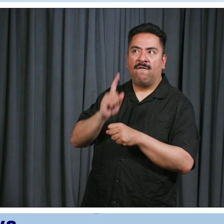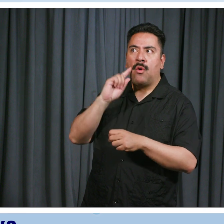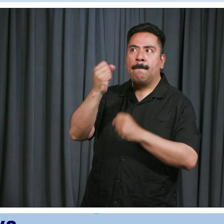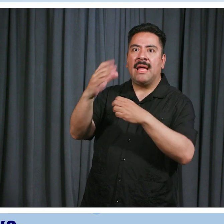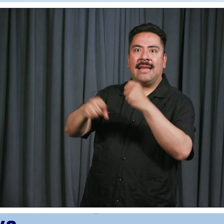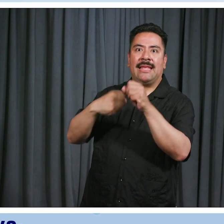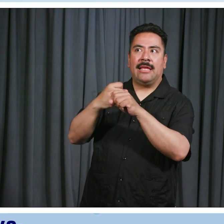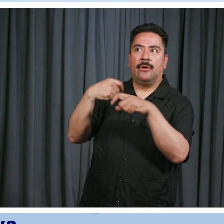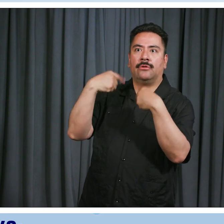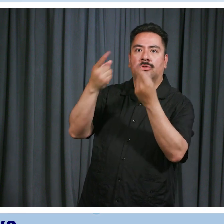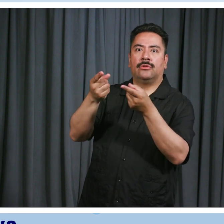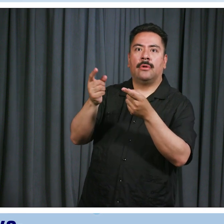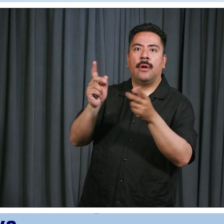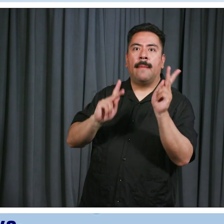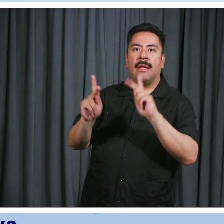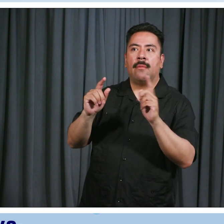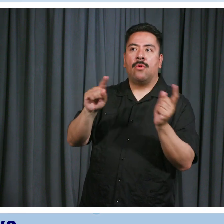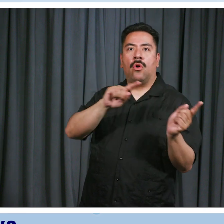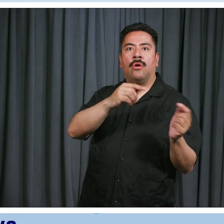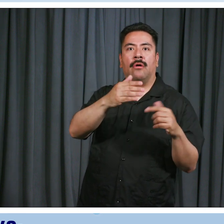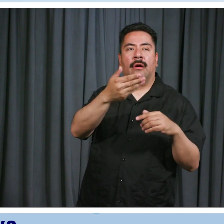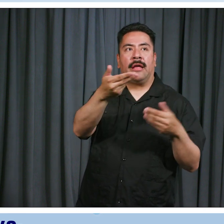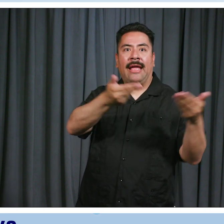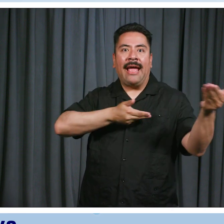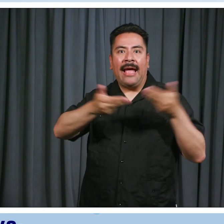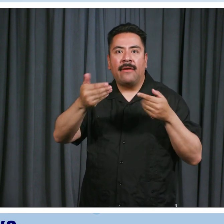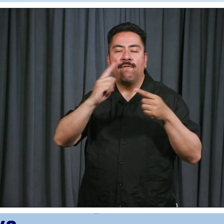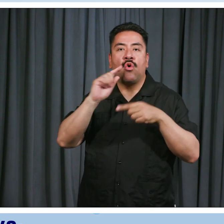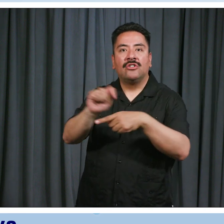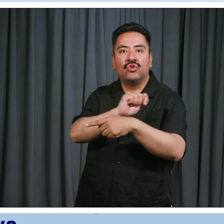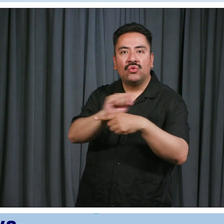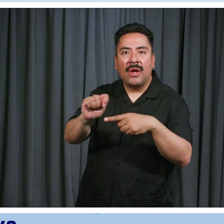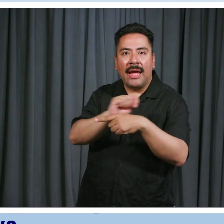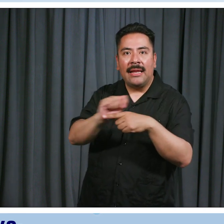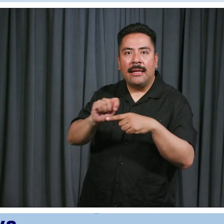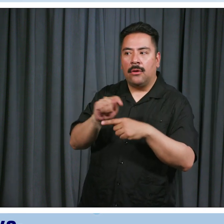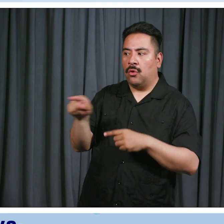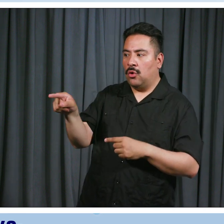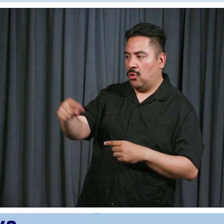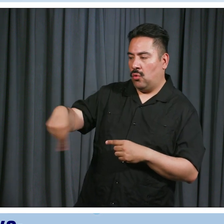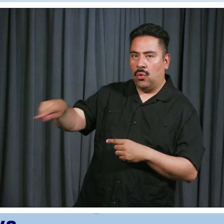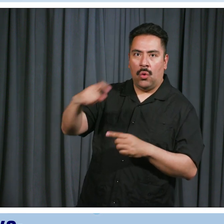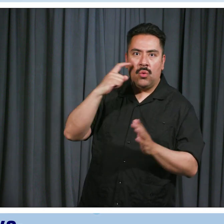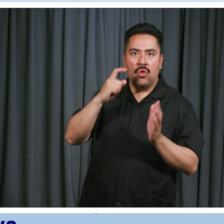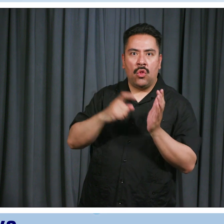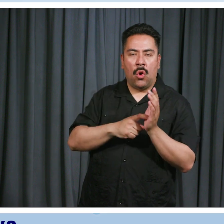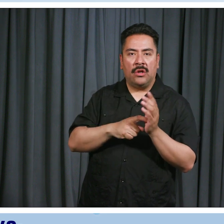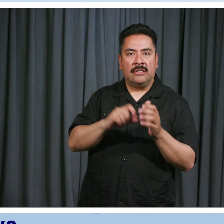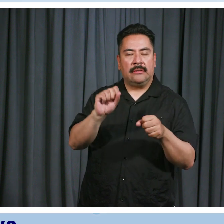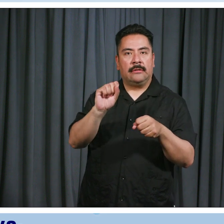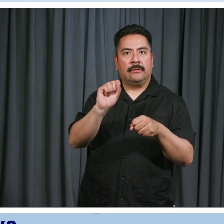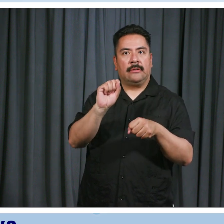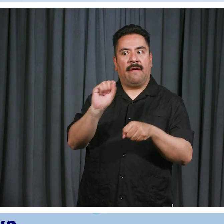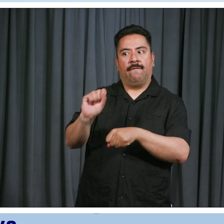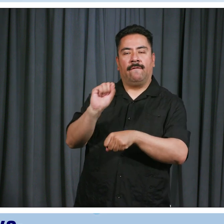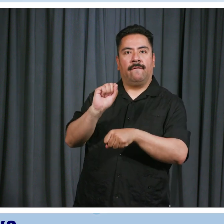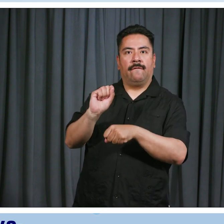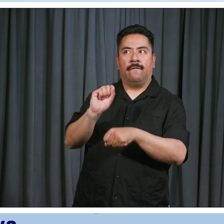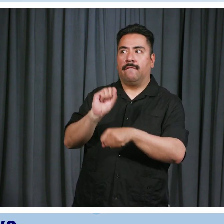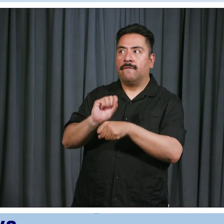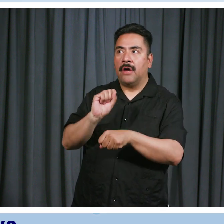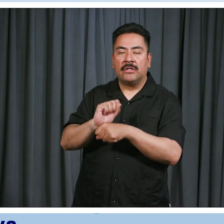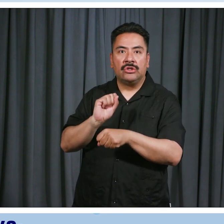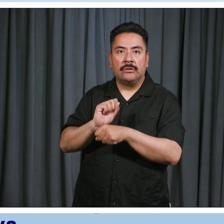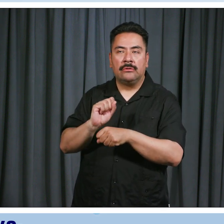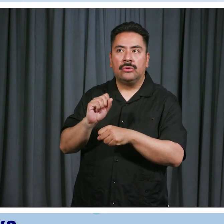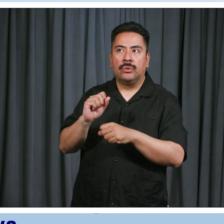years brought people in to do trainings. You guys have really noticed that this is a function that extends outside of what you guys can